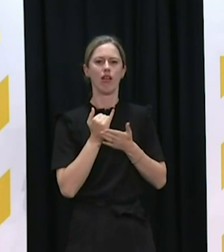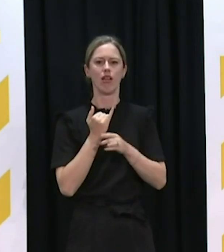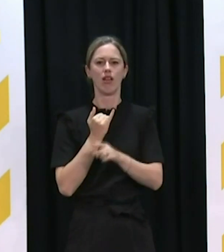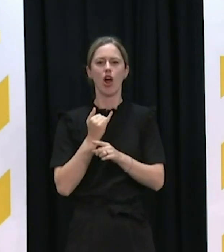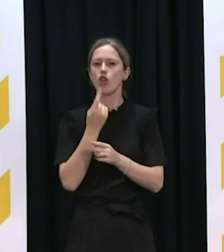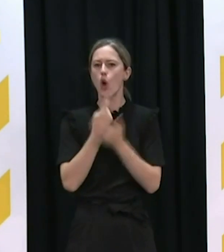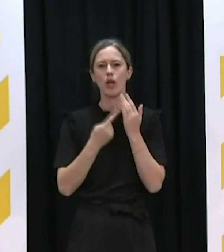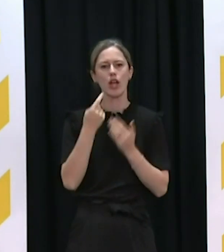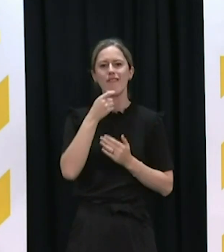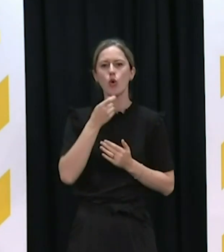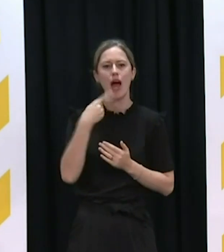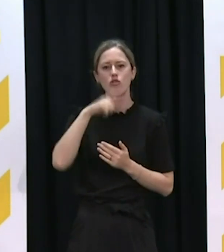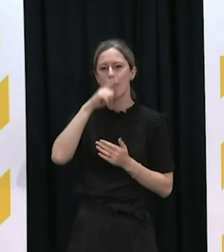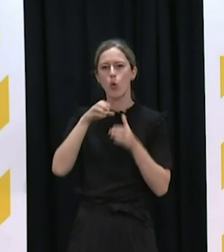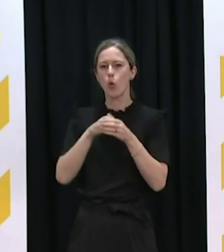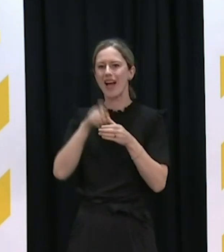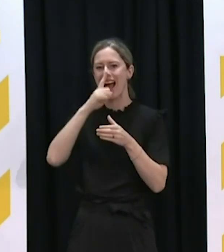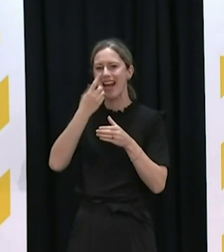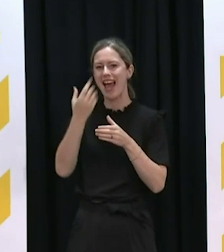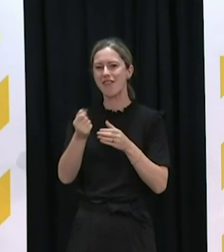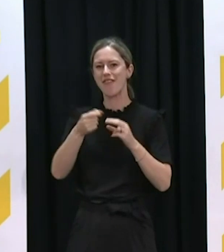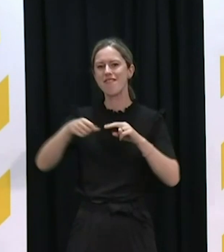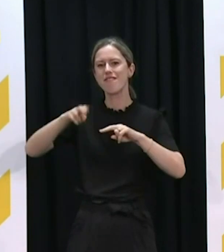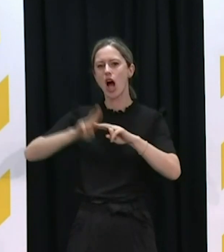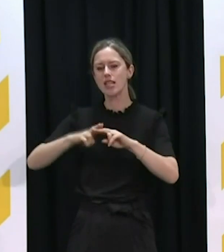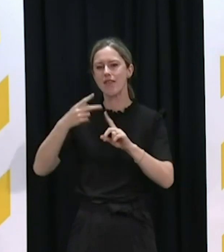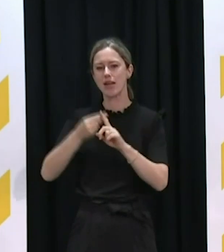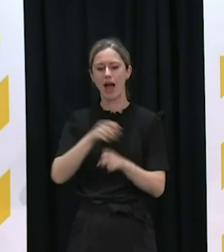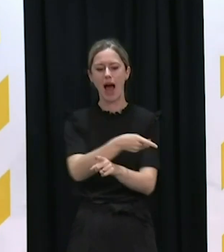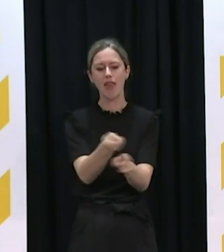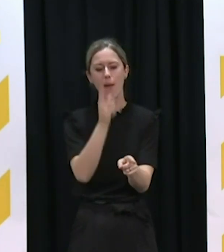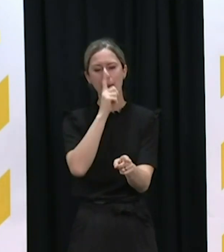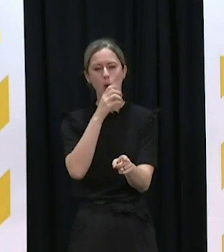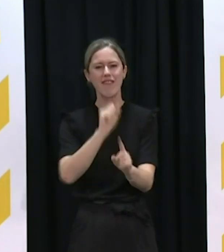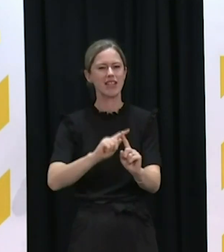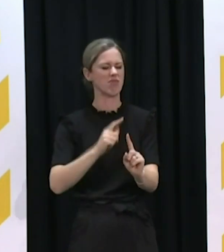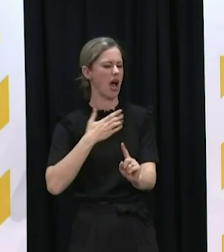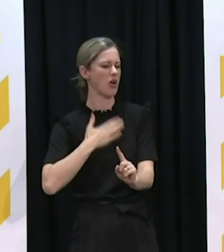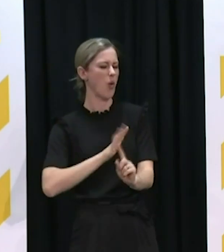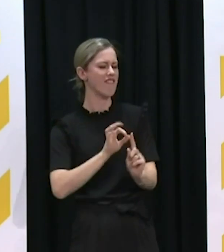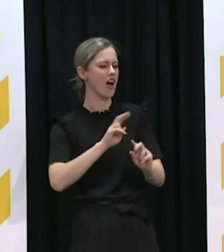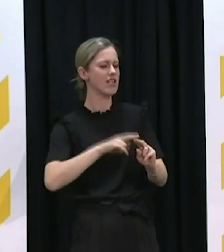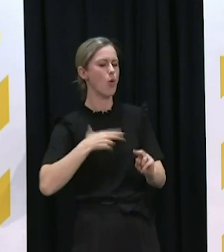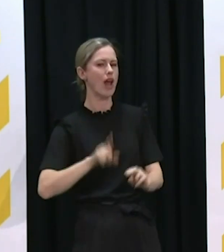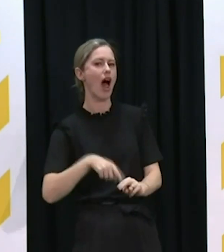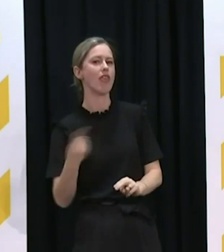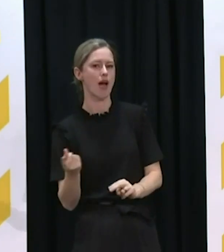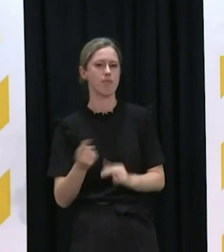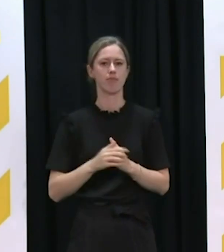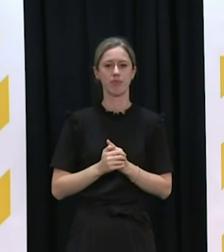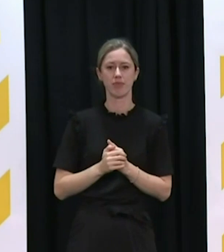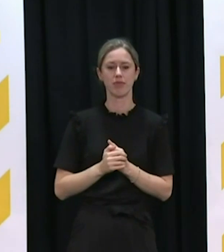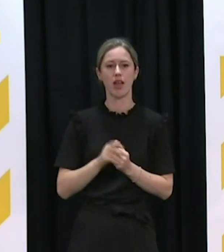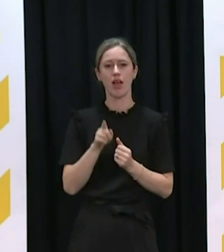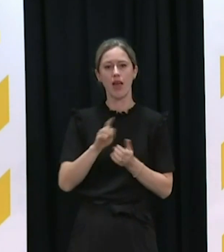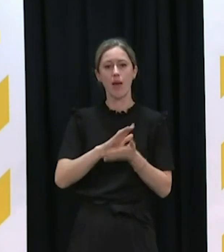to be just a few hundred people. There are other people who may have a different reason for wanting another option, and that includes